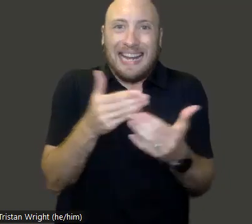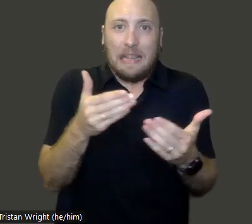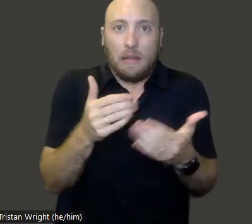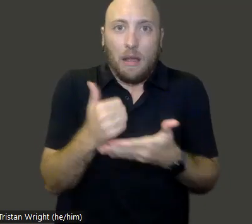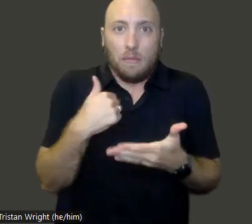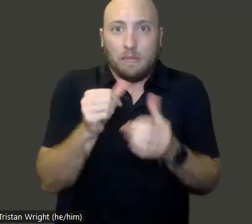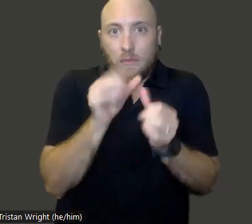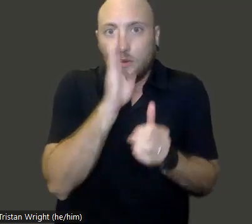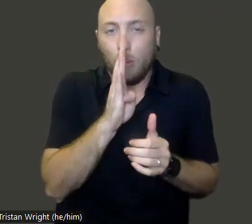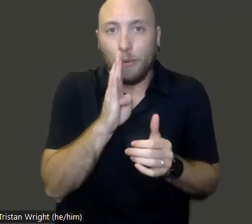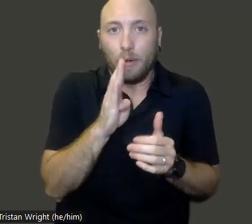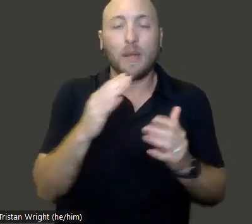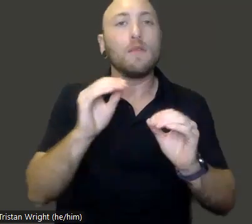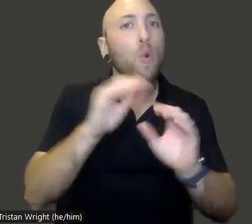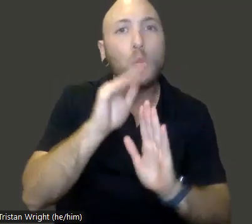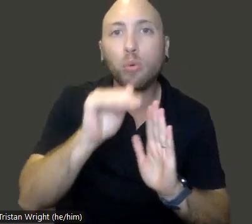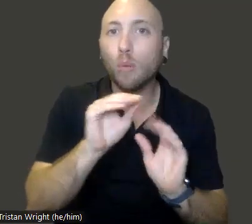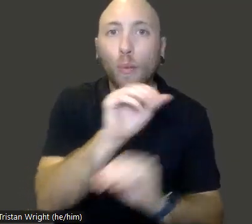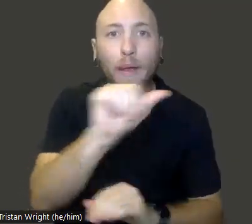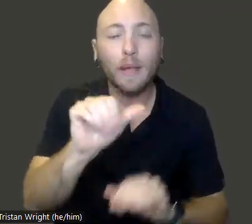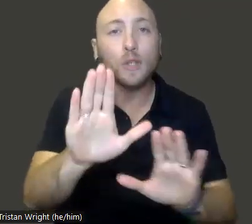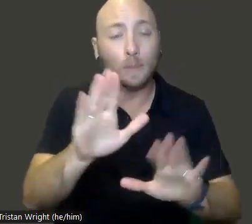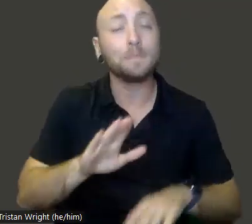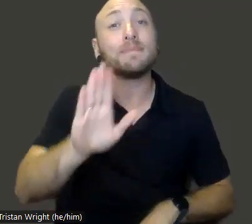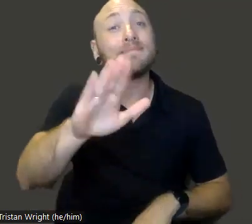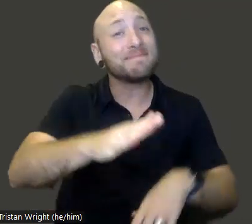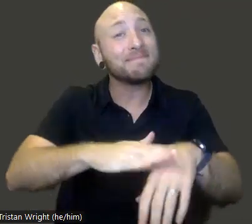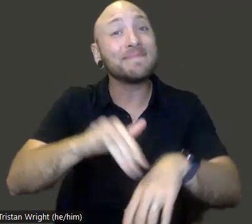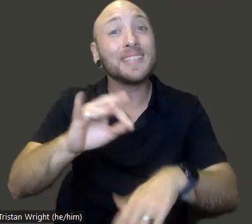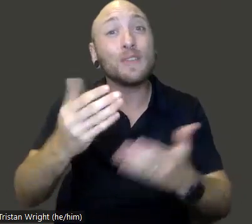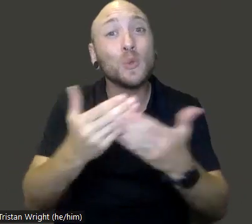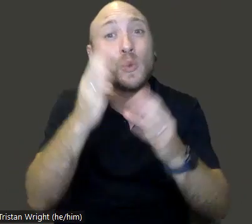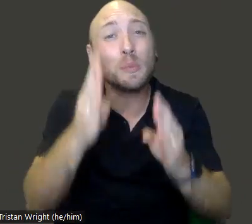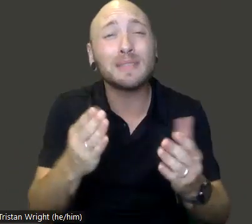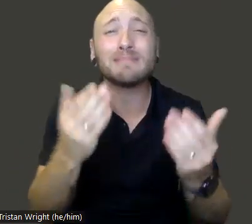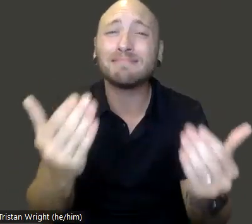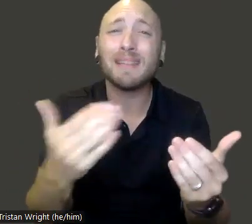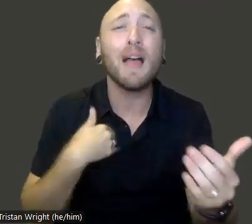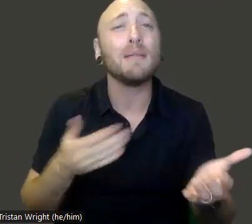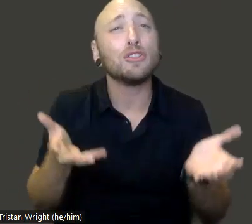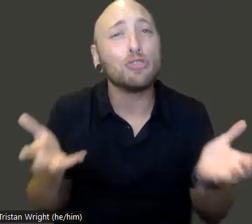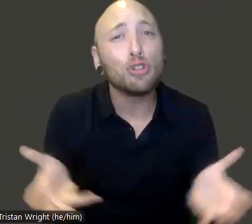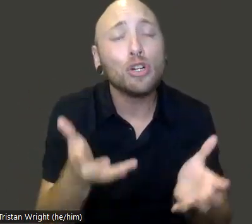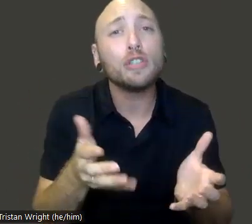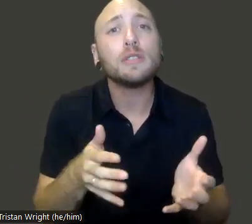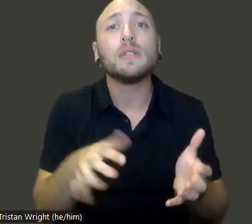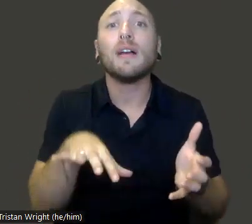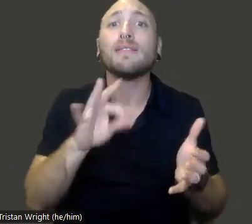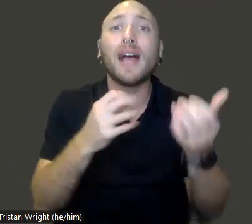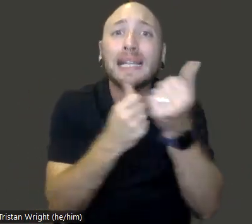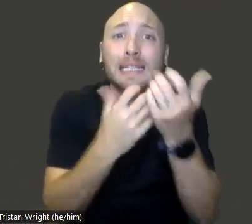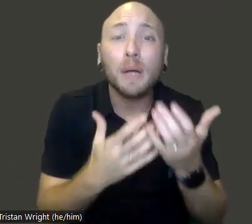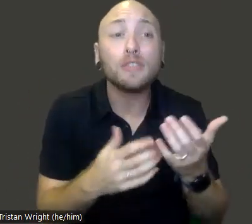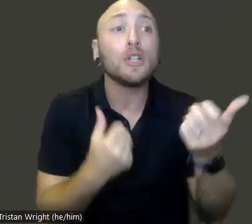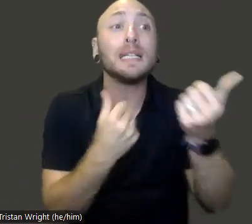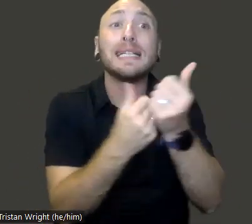And I encourage you, if you're new, please find a sponsor. You know, somebody, the sponsor is just somebody who's been through the 12 steps